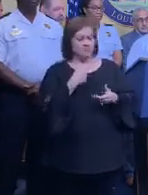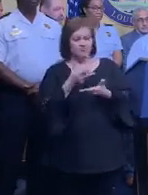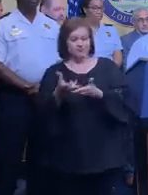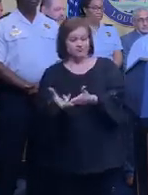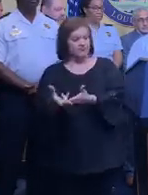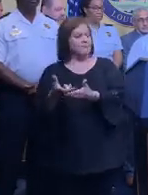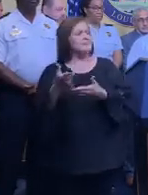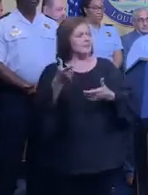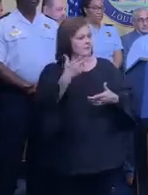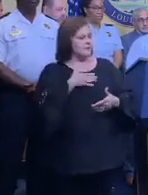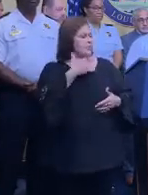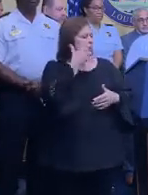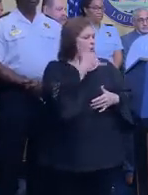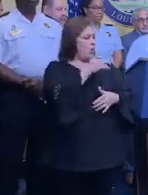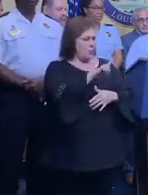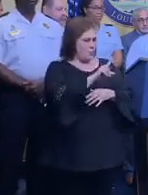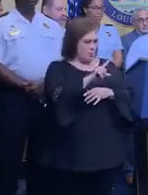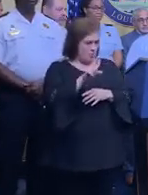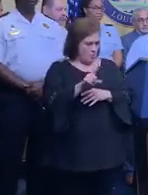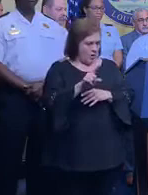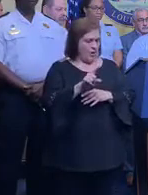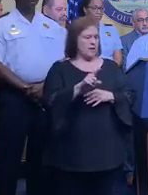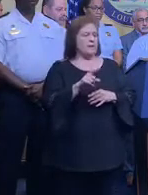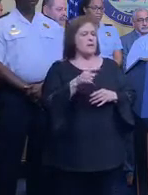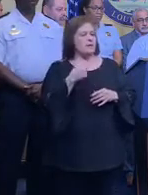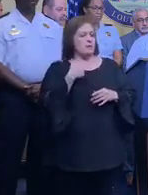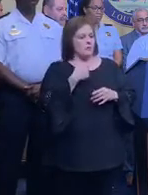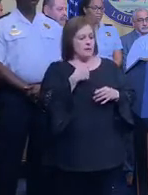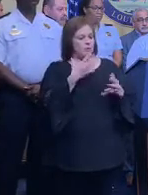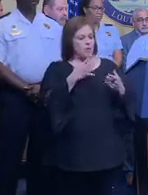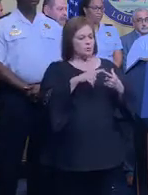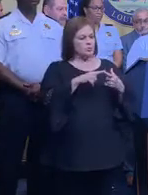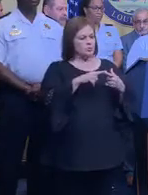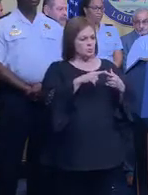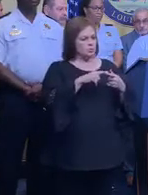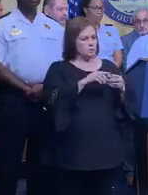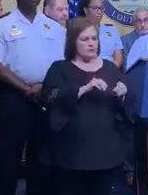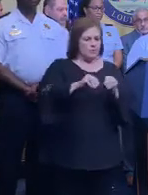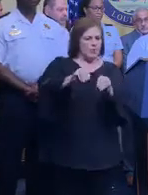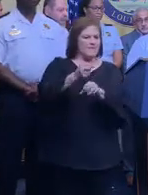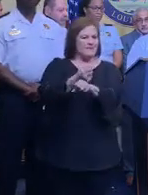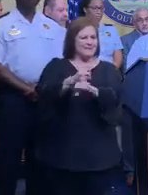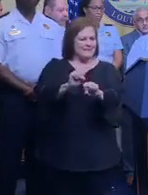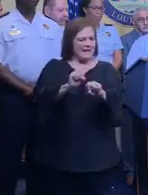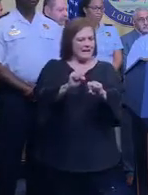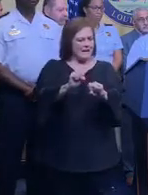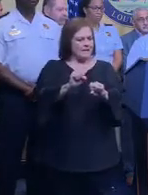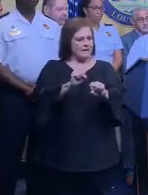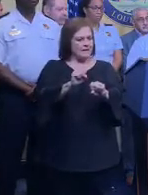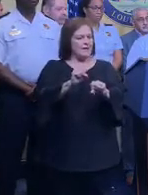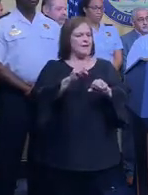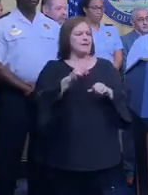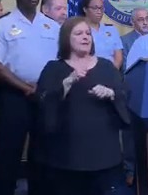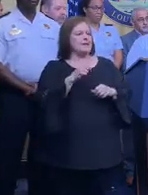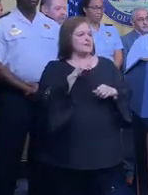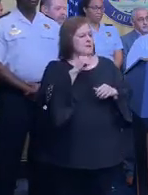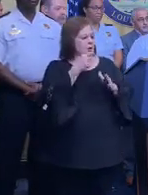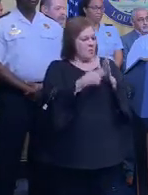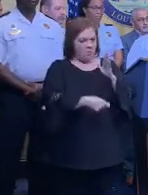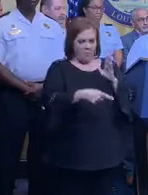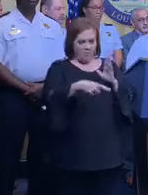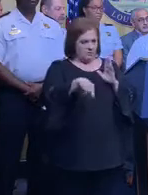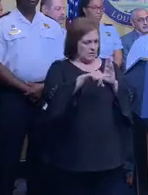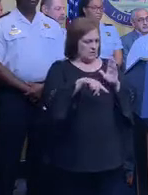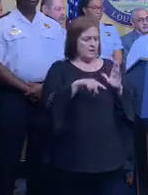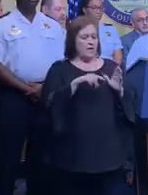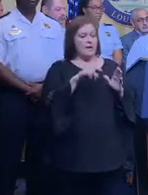311 or 911 if you go back and your vehicle's gone. We have moved them to a safe location. It will not cost the citizens anything to retrieve Also,